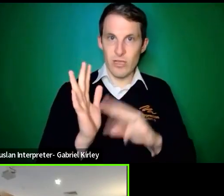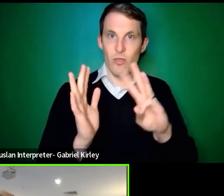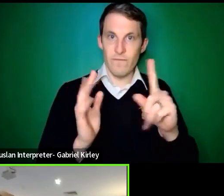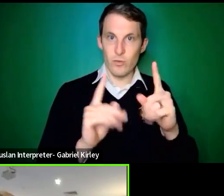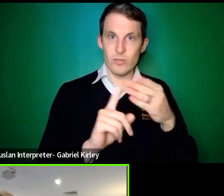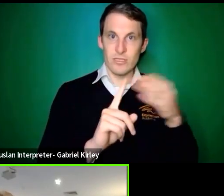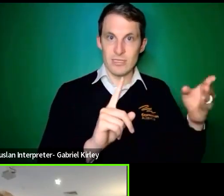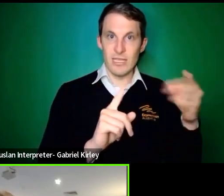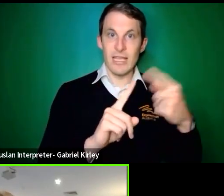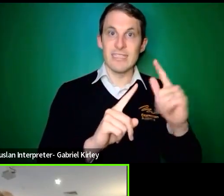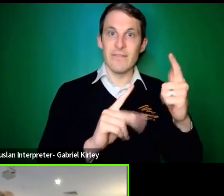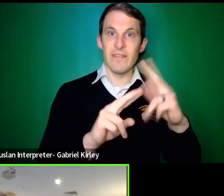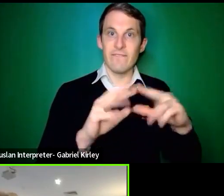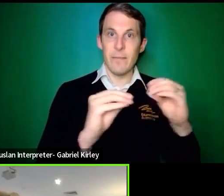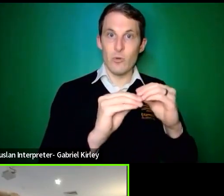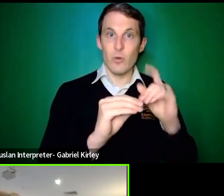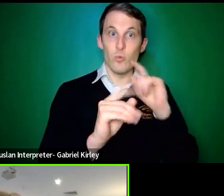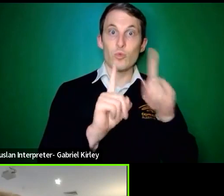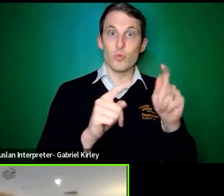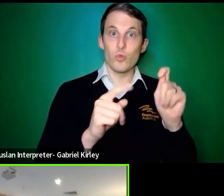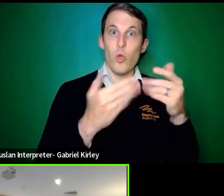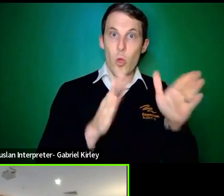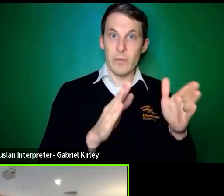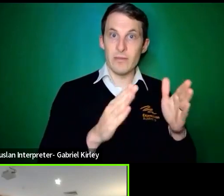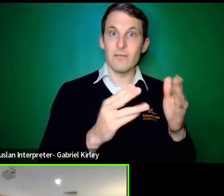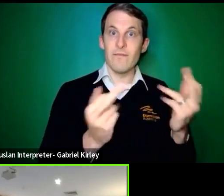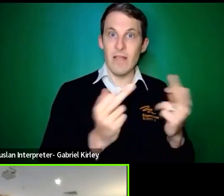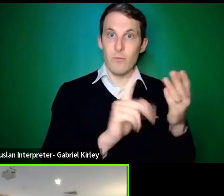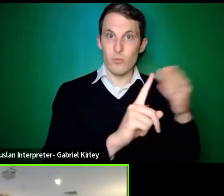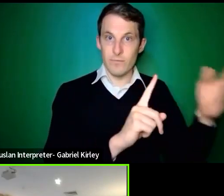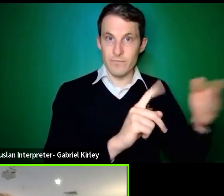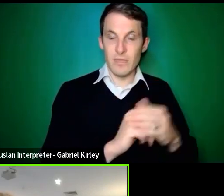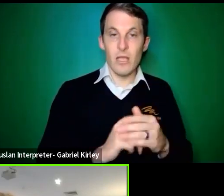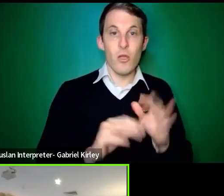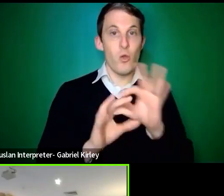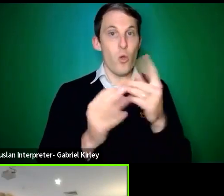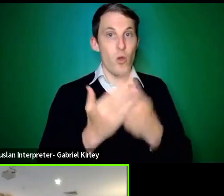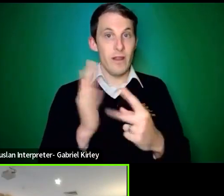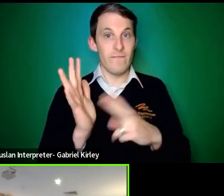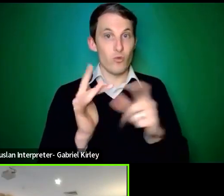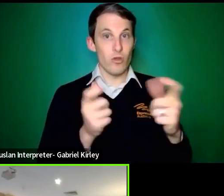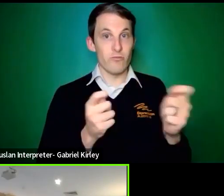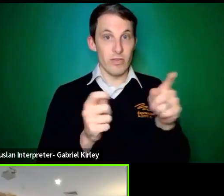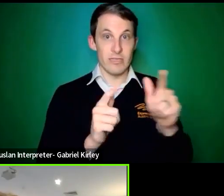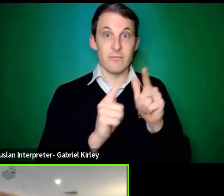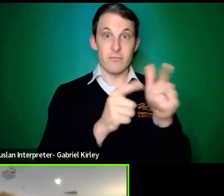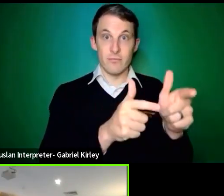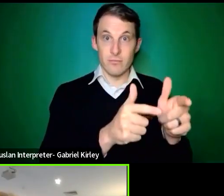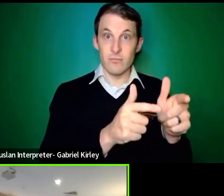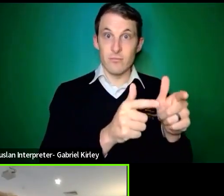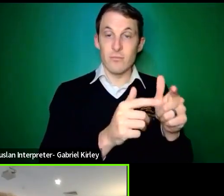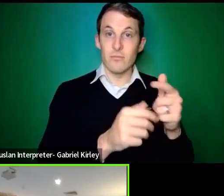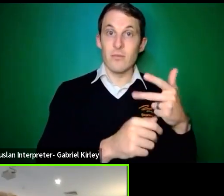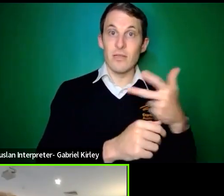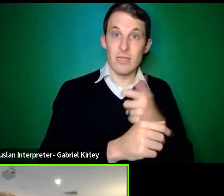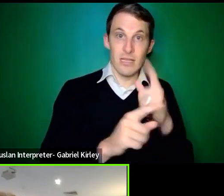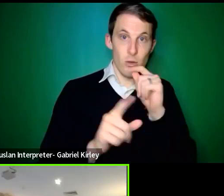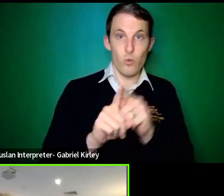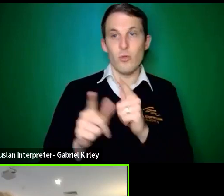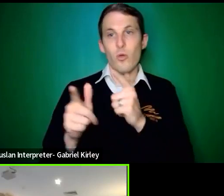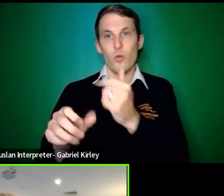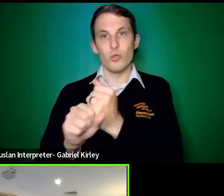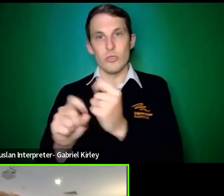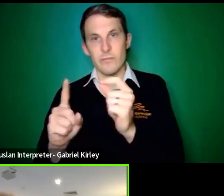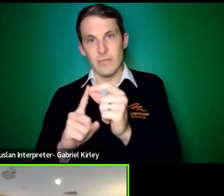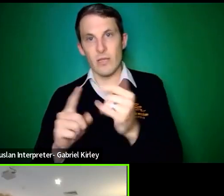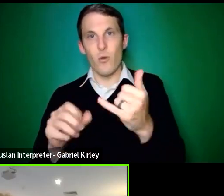commencing the 7th of February tomorrow. It's not just the state-run clinics that you can access this vaccination. You can through your GP and pharmacy as